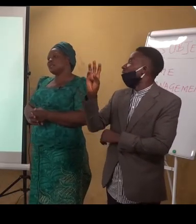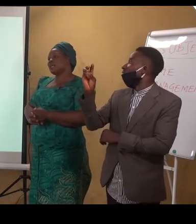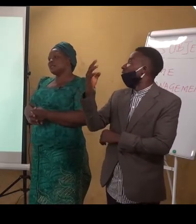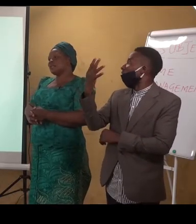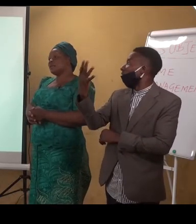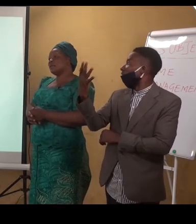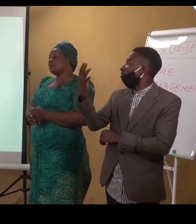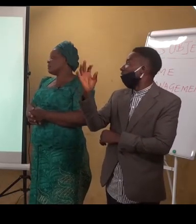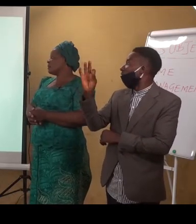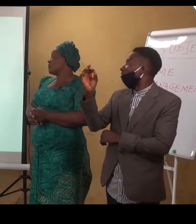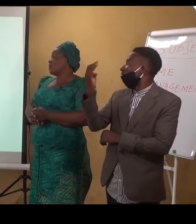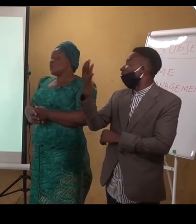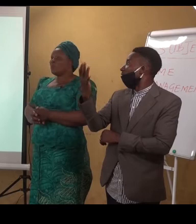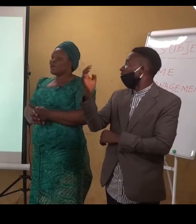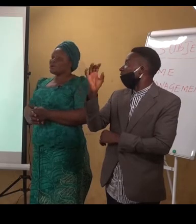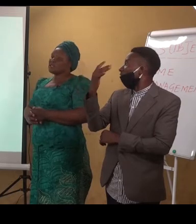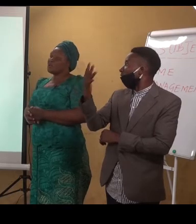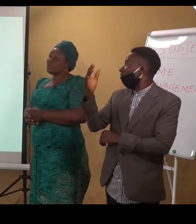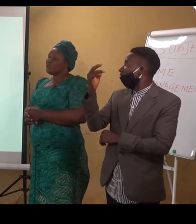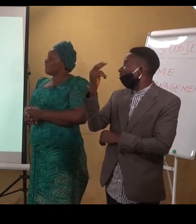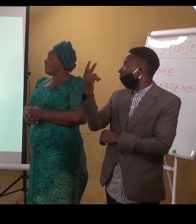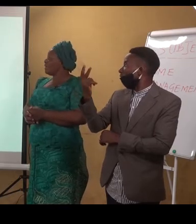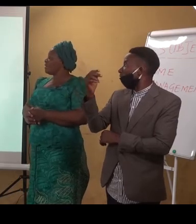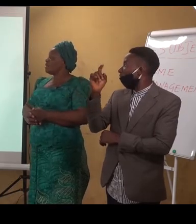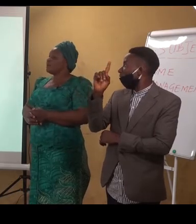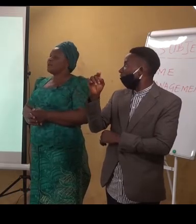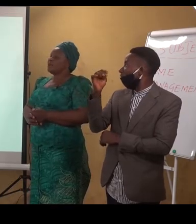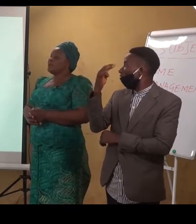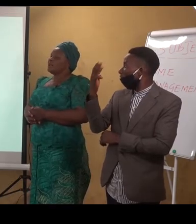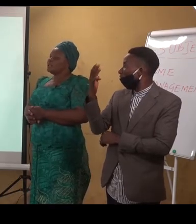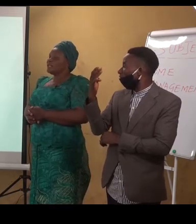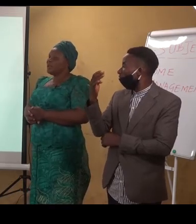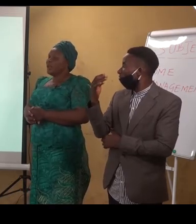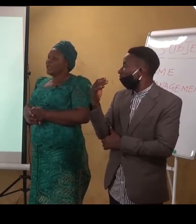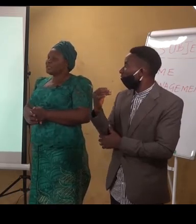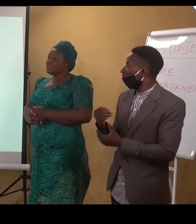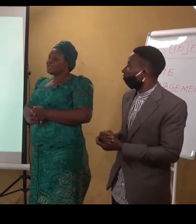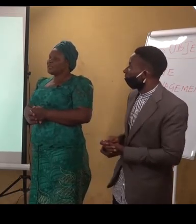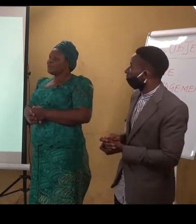5214. I take that again. Obangozi Gloria,